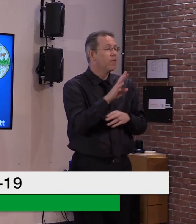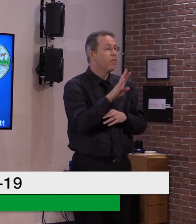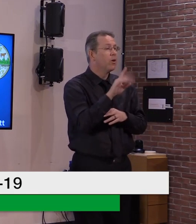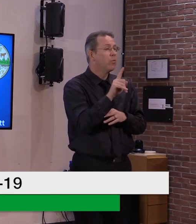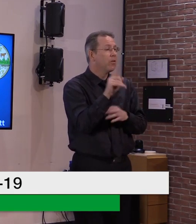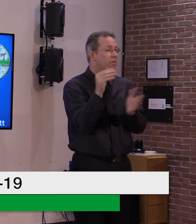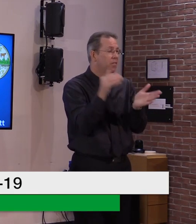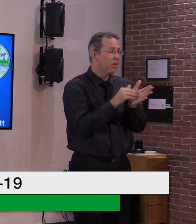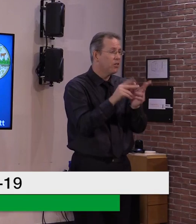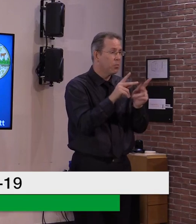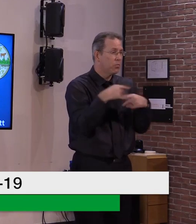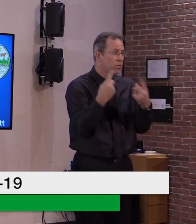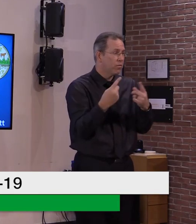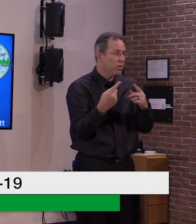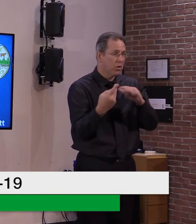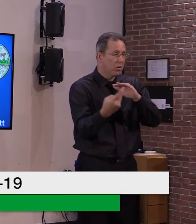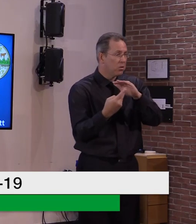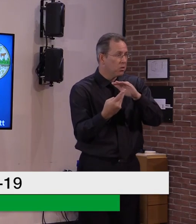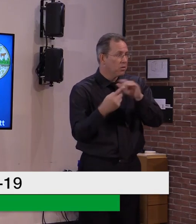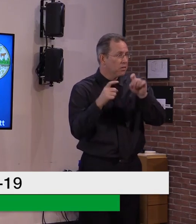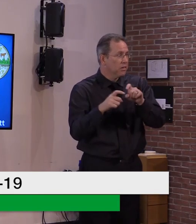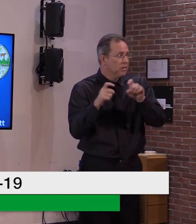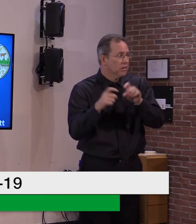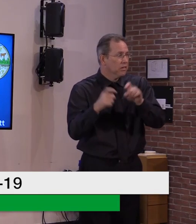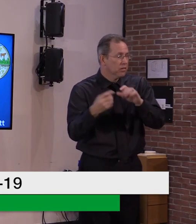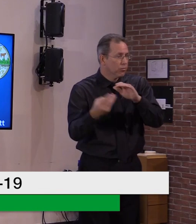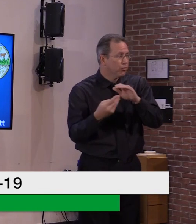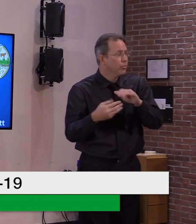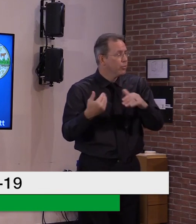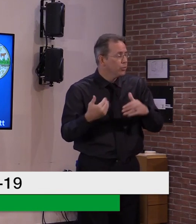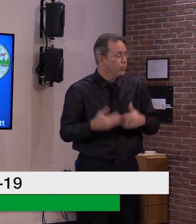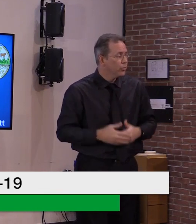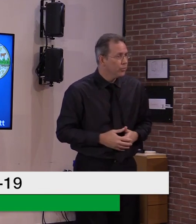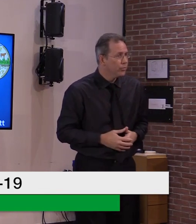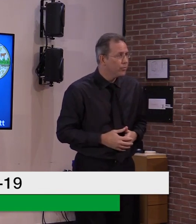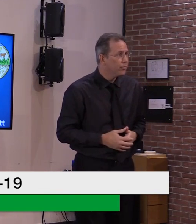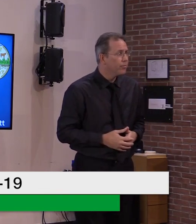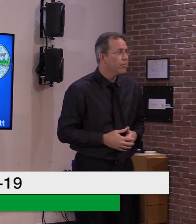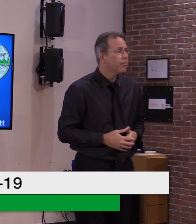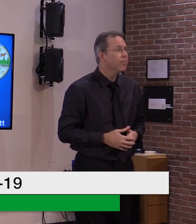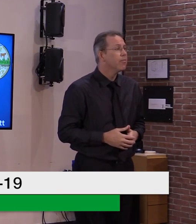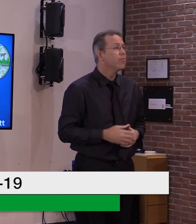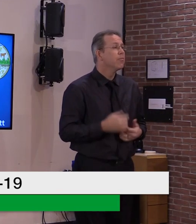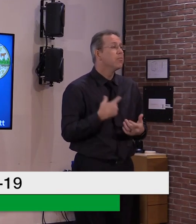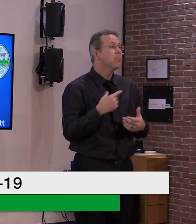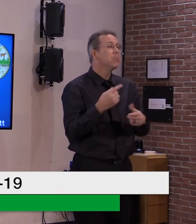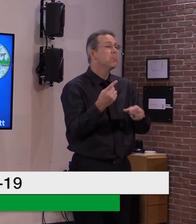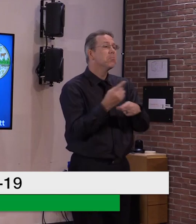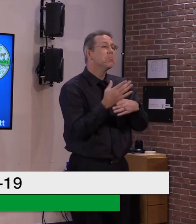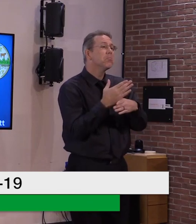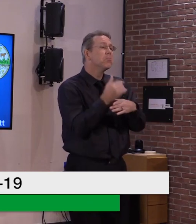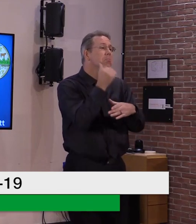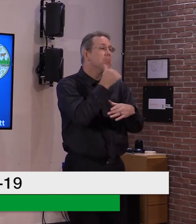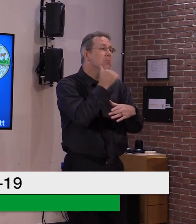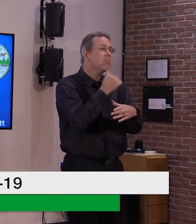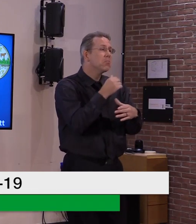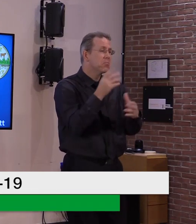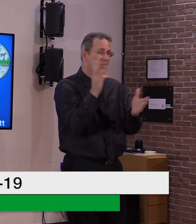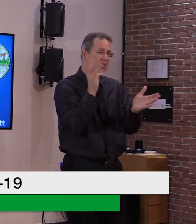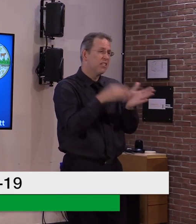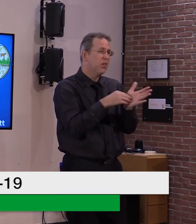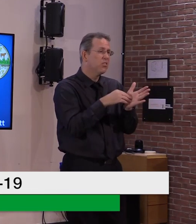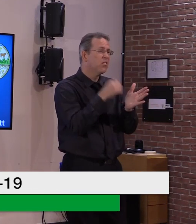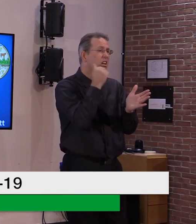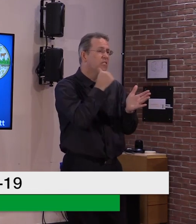days with a rolling average above six thousand so there's a there's there's a lot of testing going